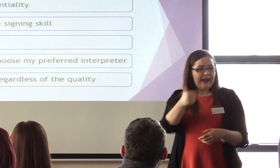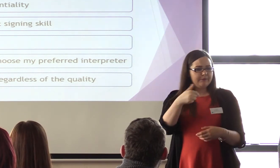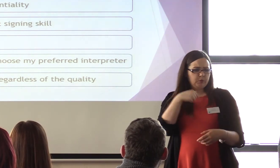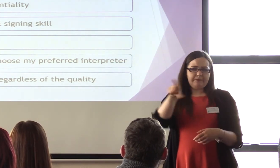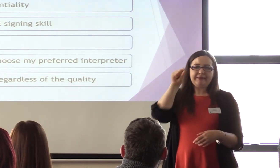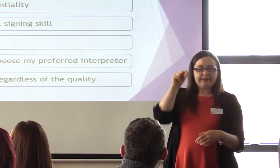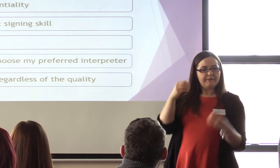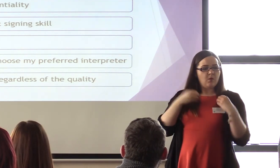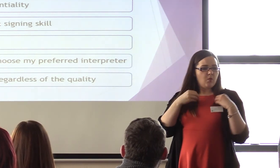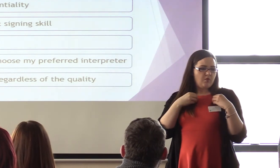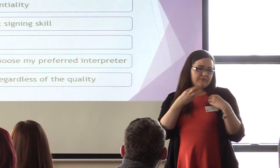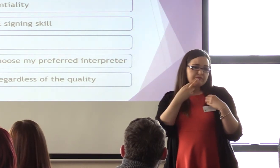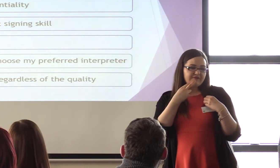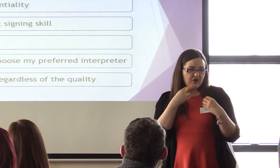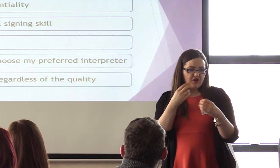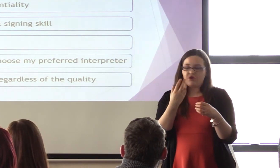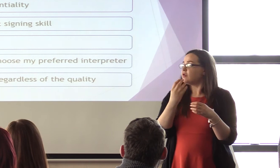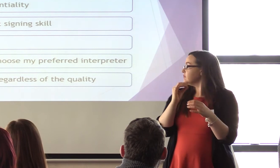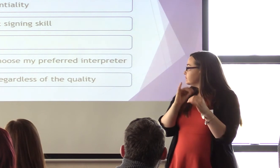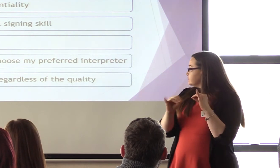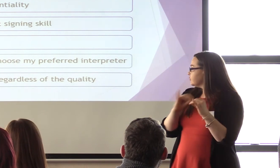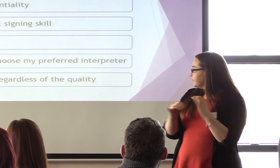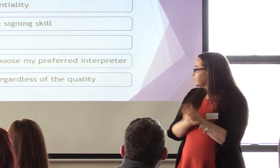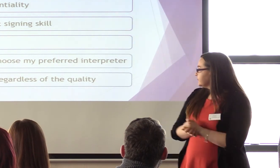the fourth was being able to cope or being able to choose their preferred interpreter.